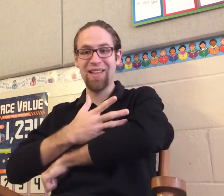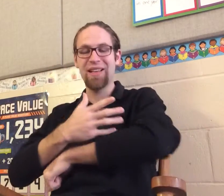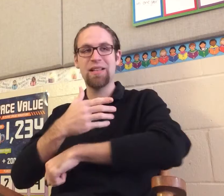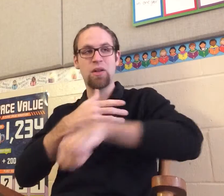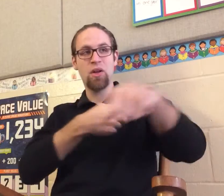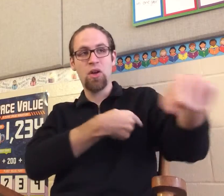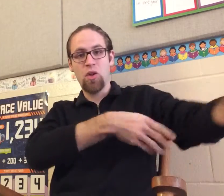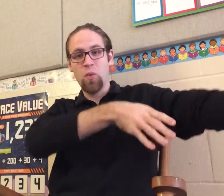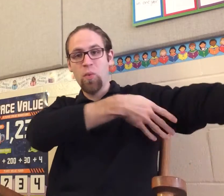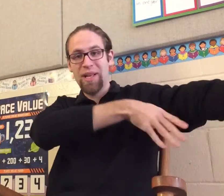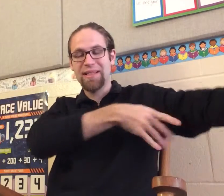legs begin to develop.